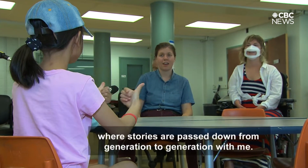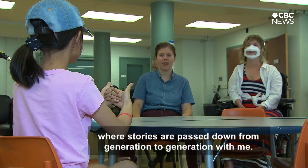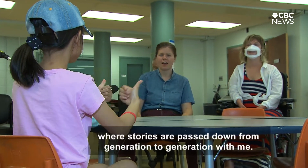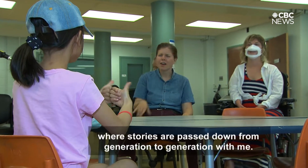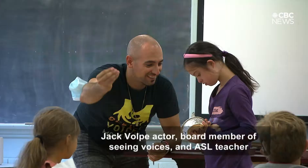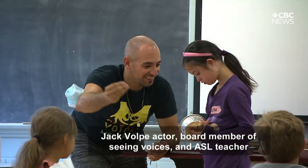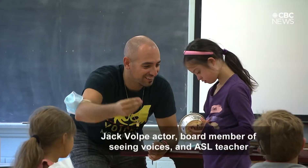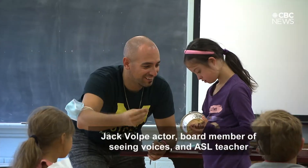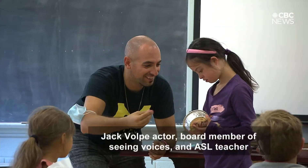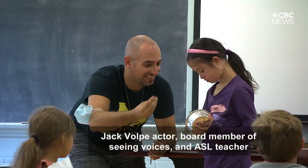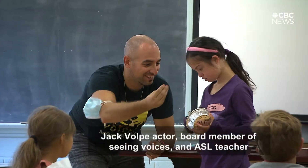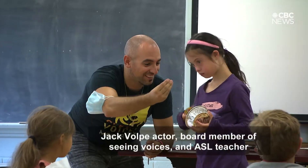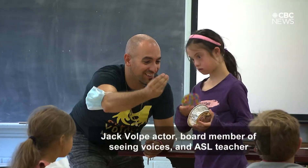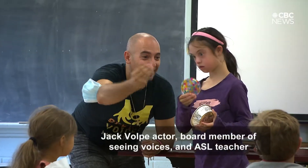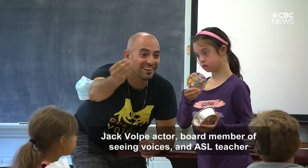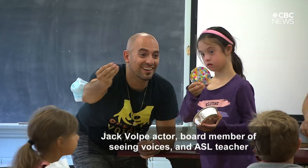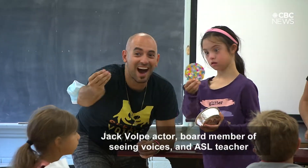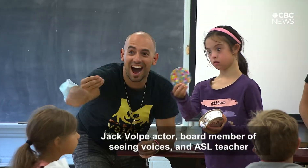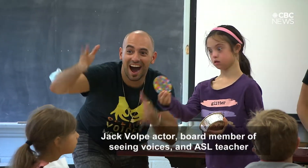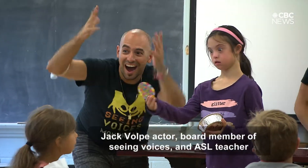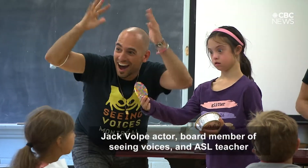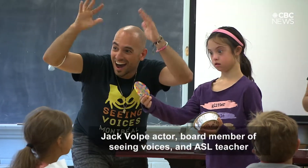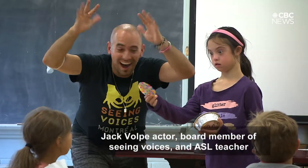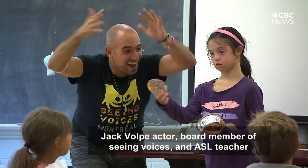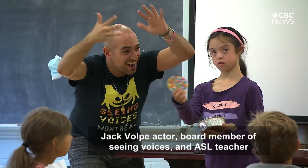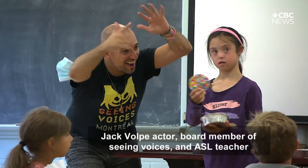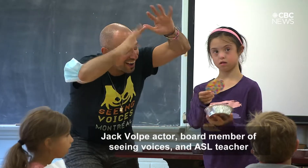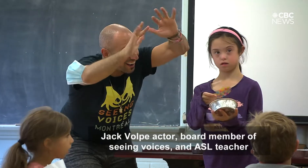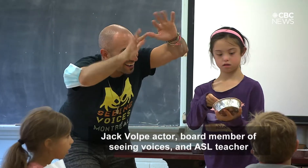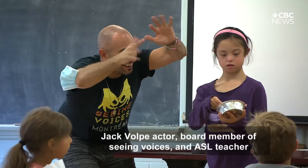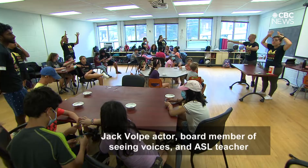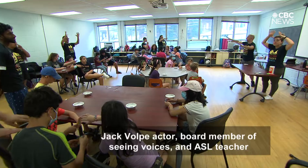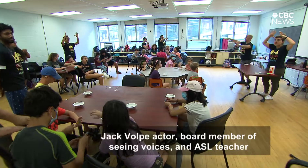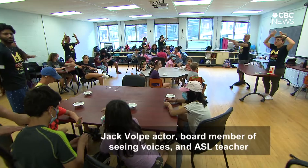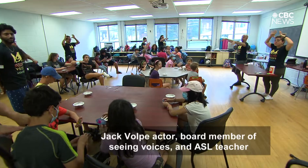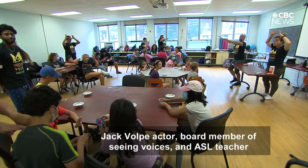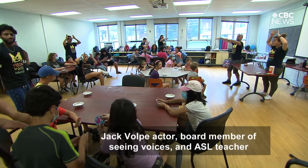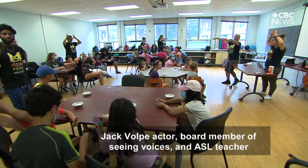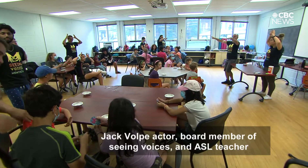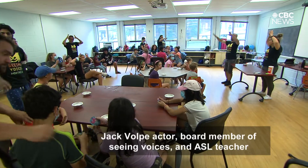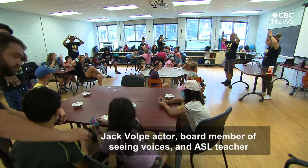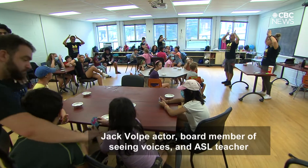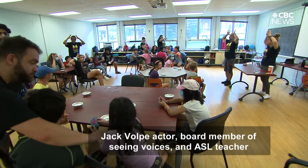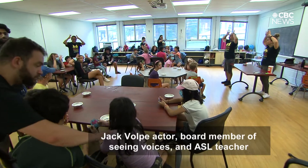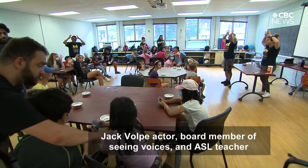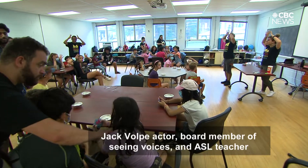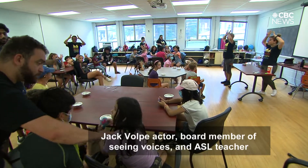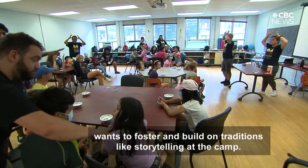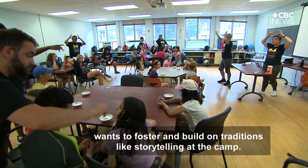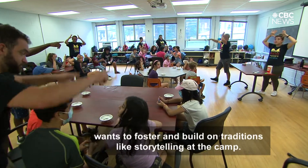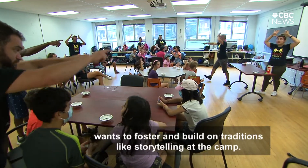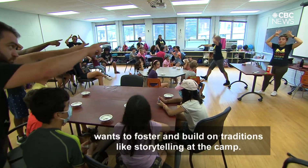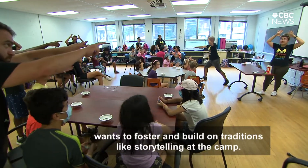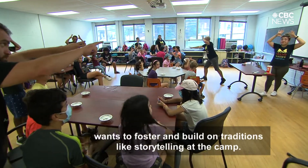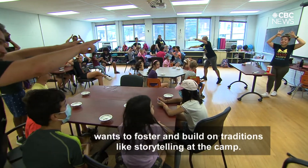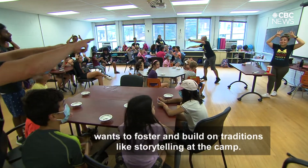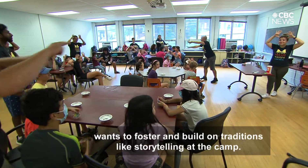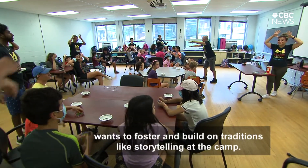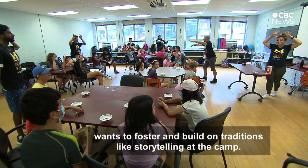me. Jack Volpe, actor, board member of Seeing Voices, and ASL teacher, wants to foster and build on